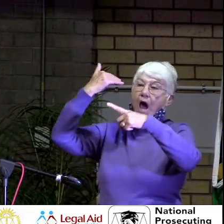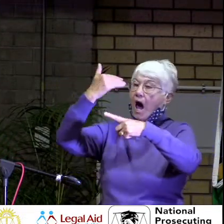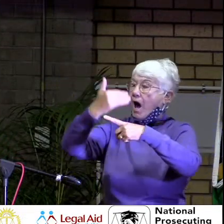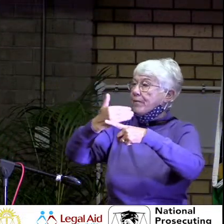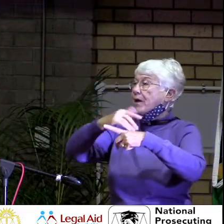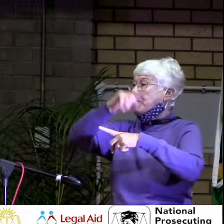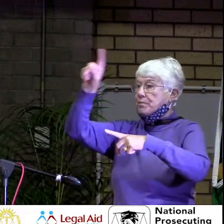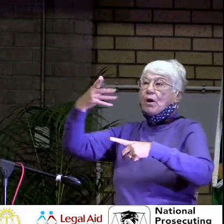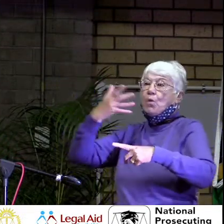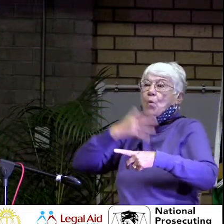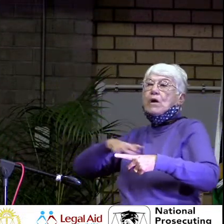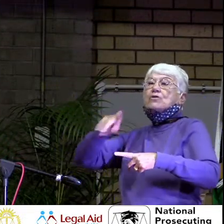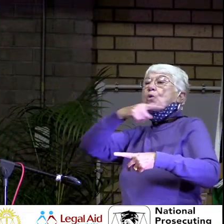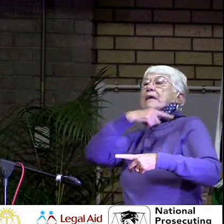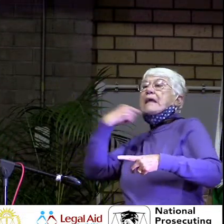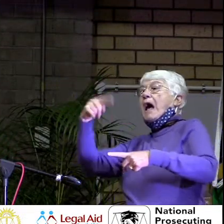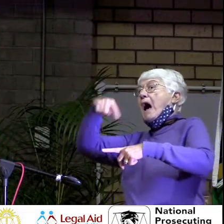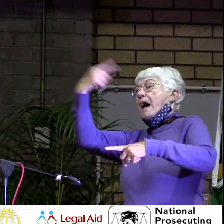Cape.